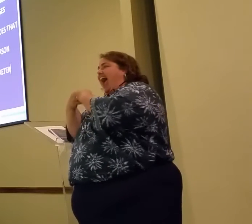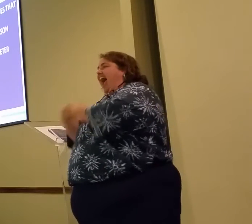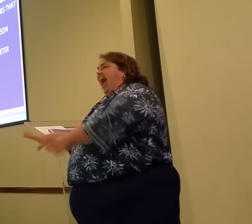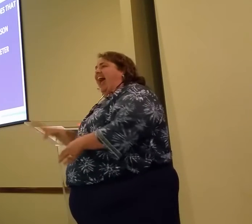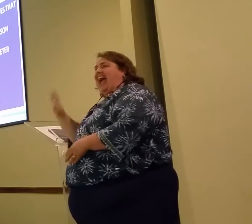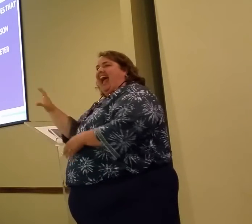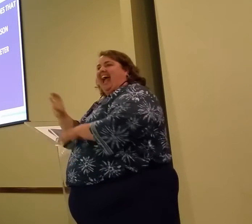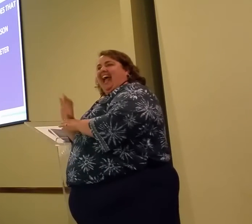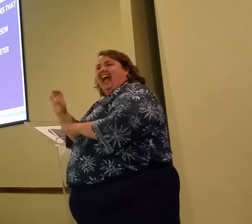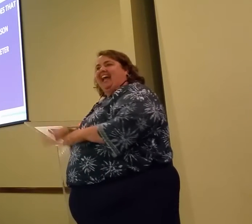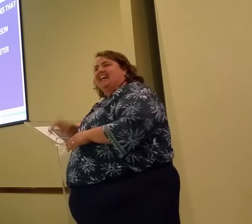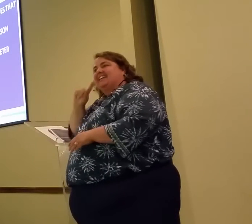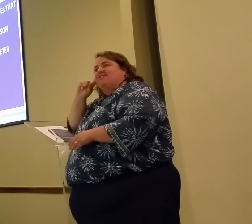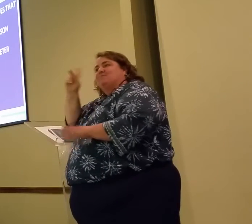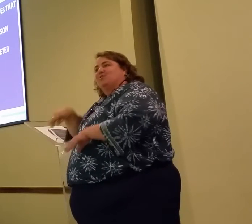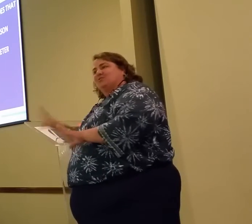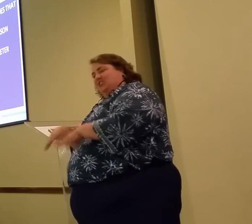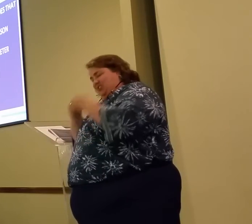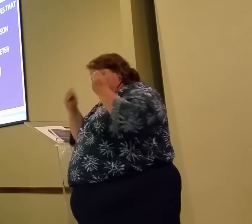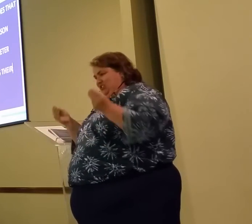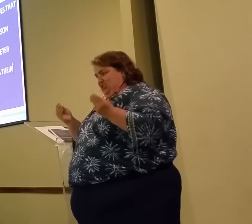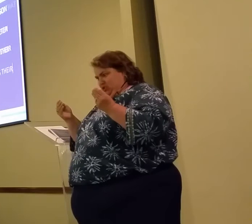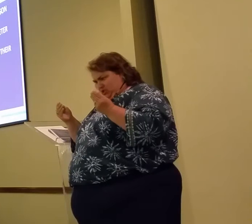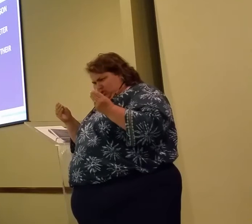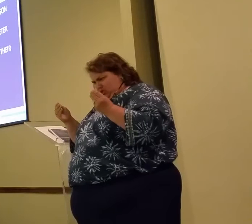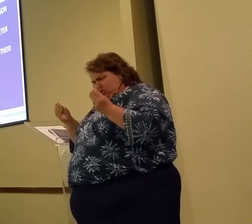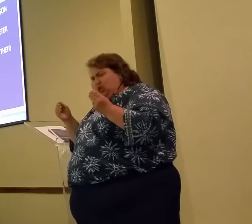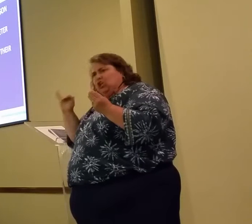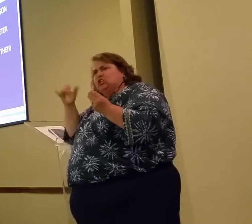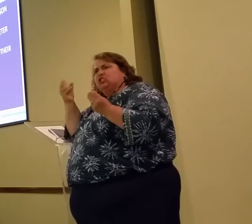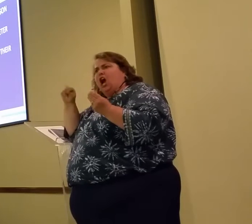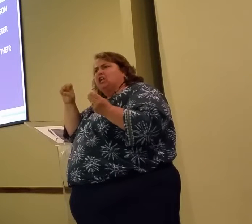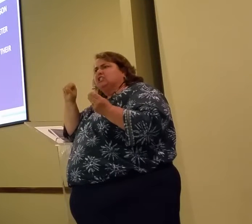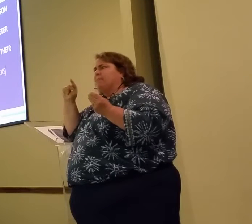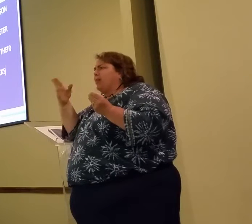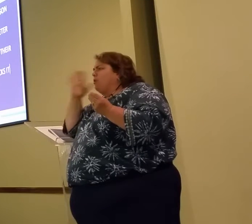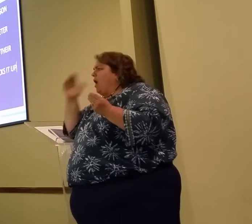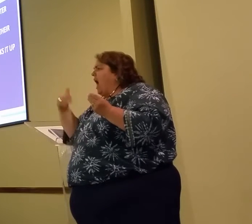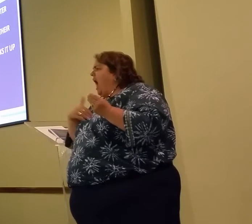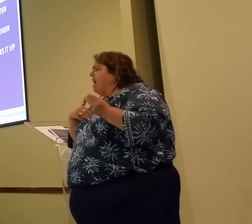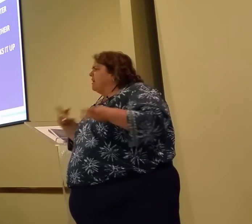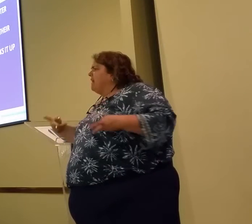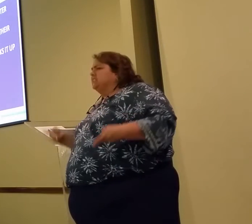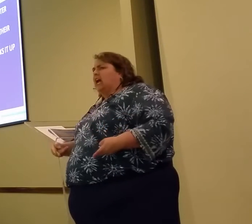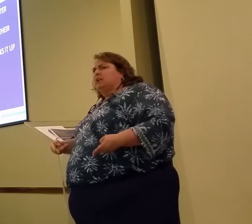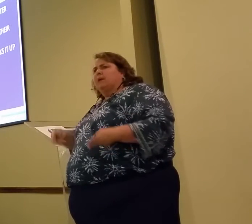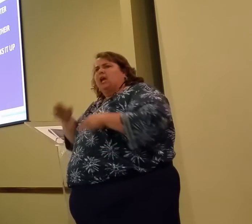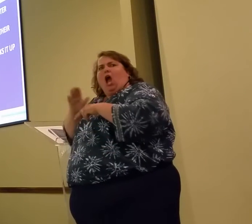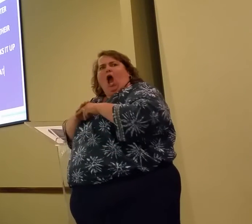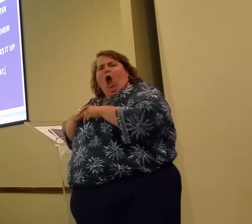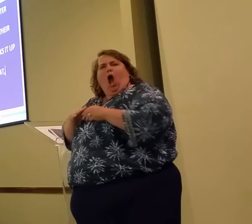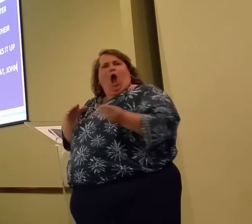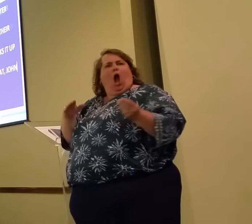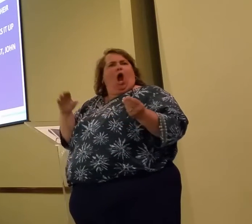club and loses their calendar. And a deaf person picks it up and thinks, oh wow, guess what? John Smith's having a vasectomy